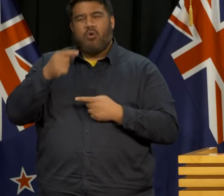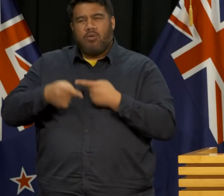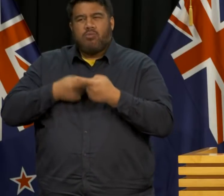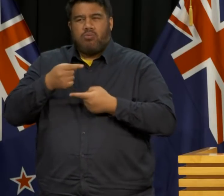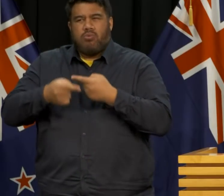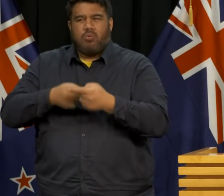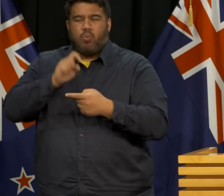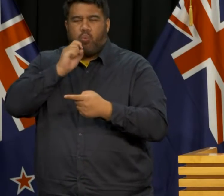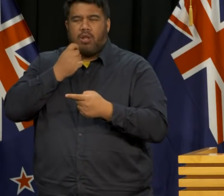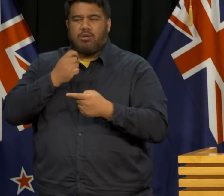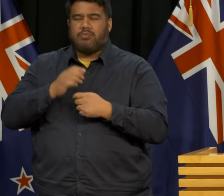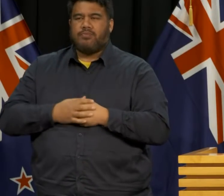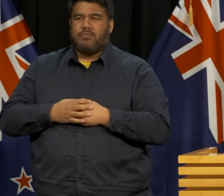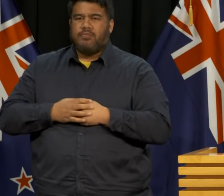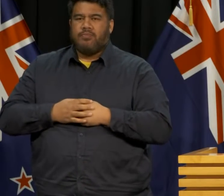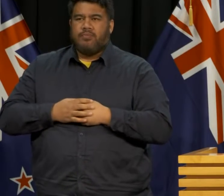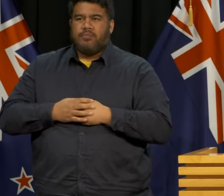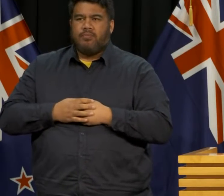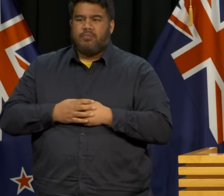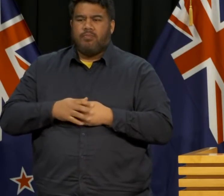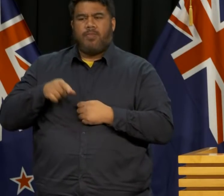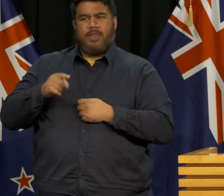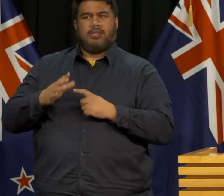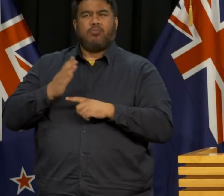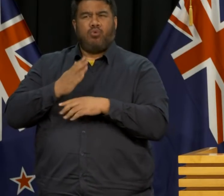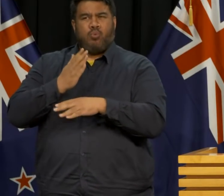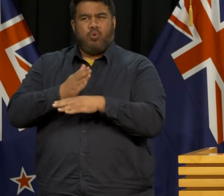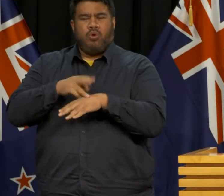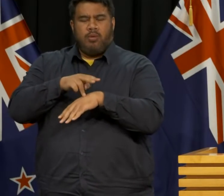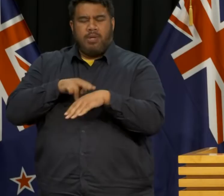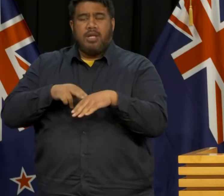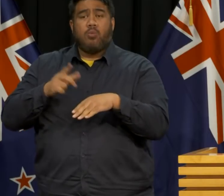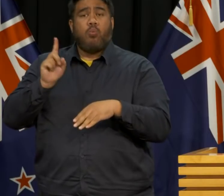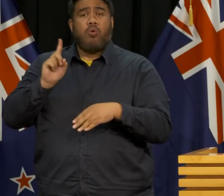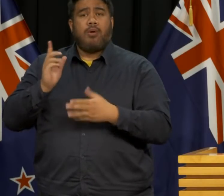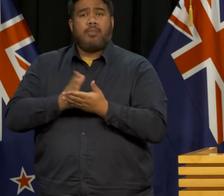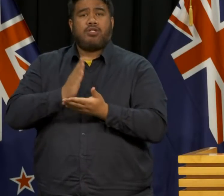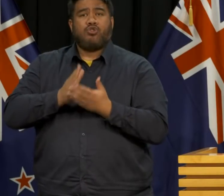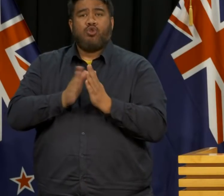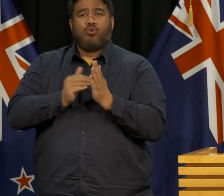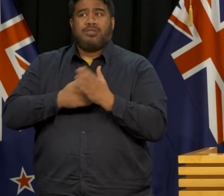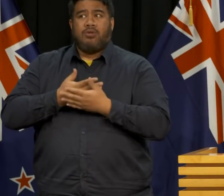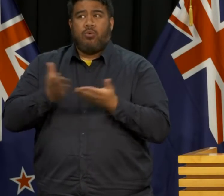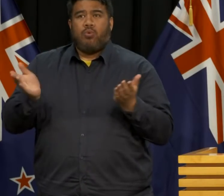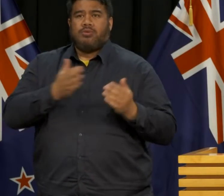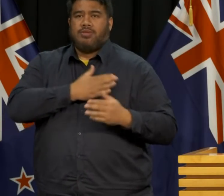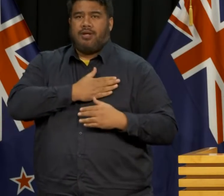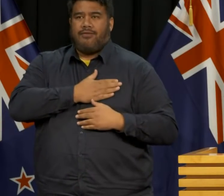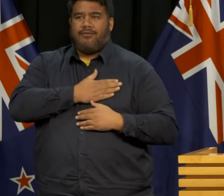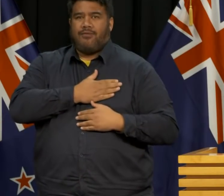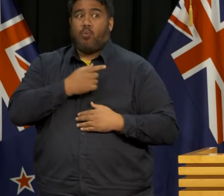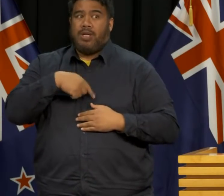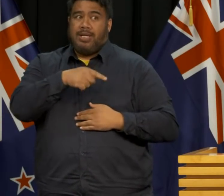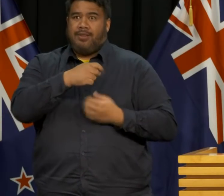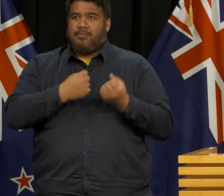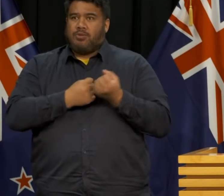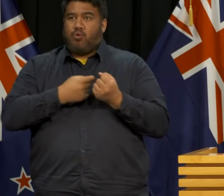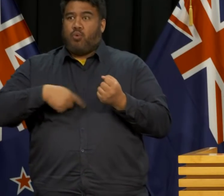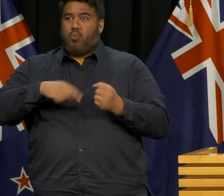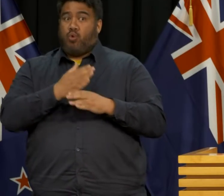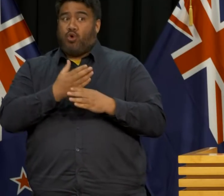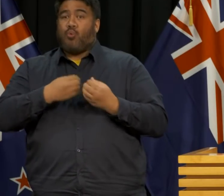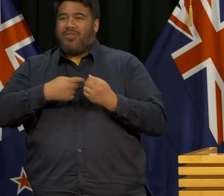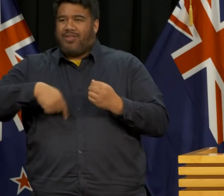that. This is actually an important priority. The police's job is to keep New Zealanders safe. This is an area where we need their support to keep New Zealanders